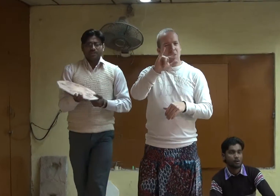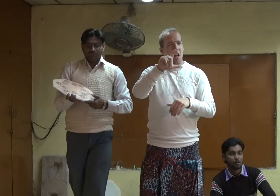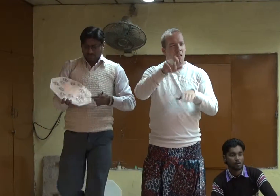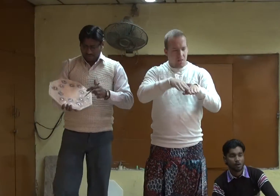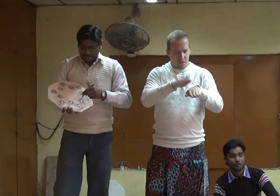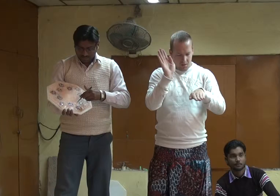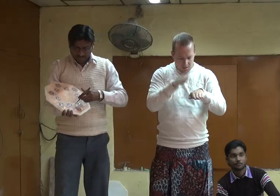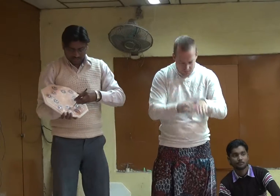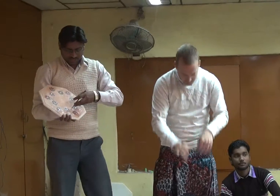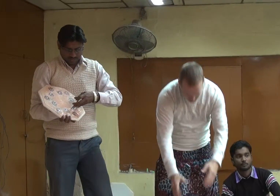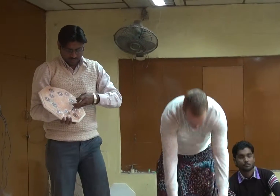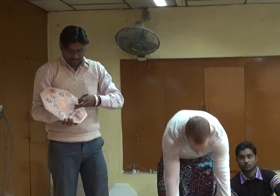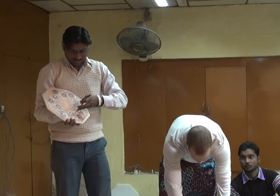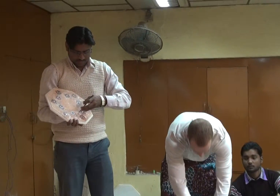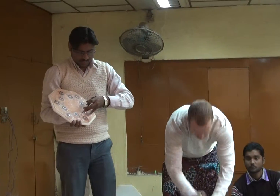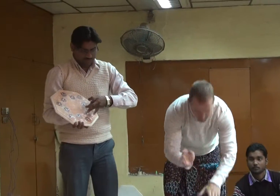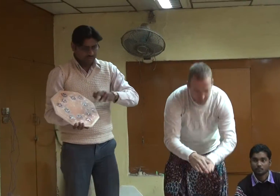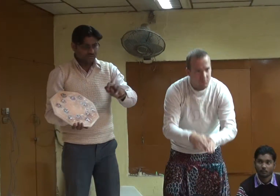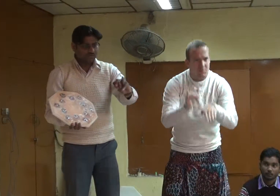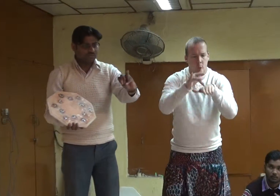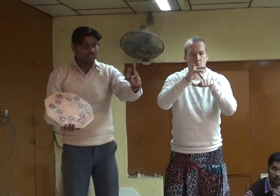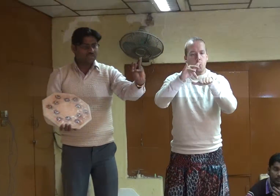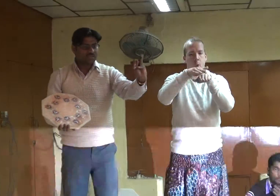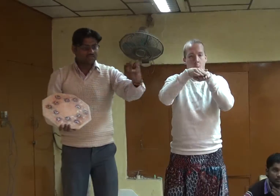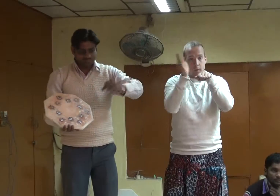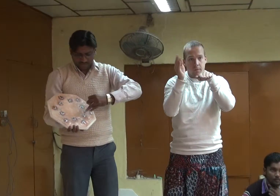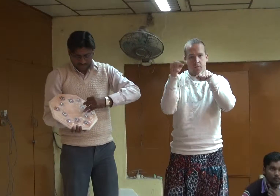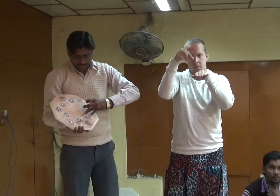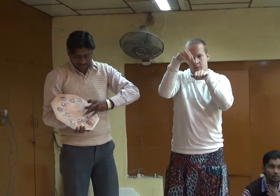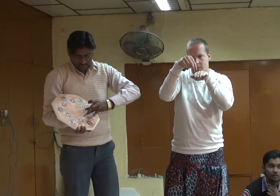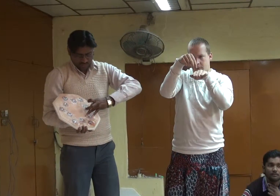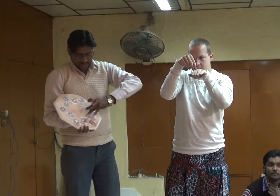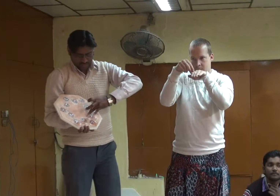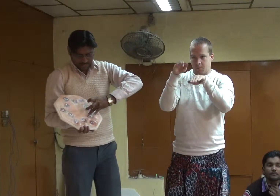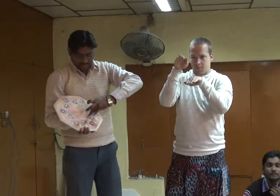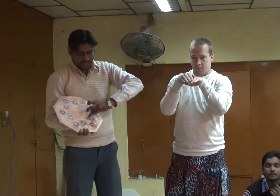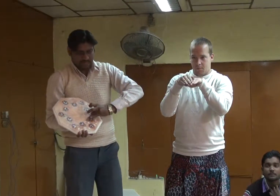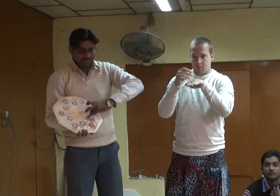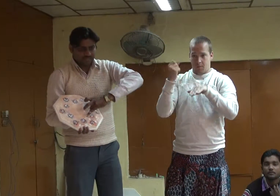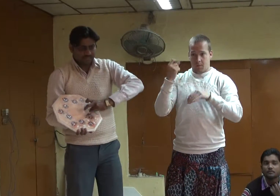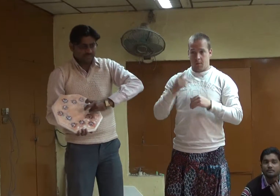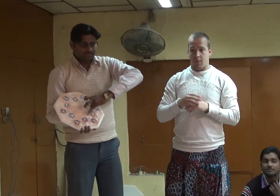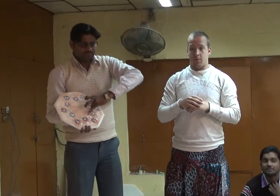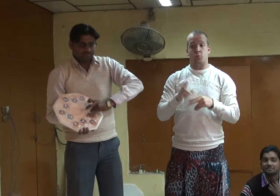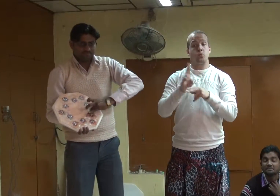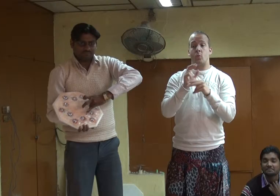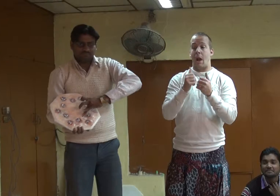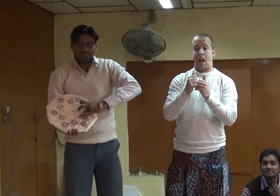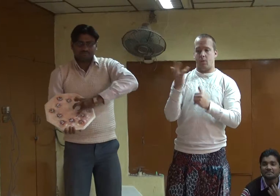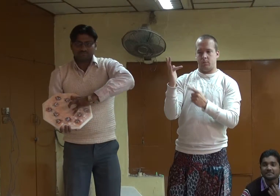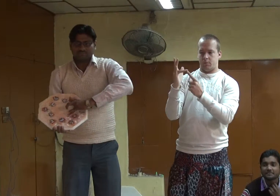With the ring finger like this. This is the ring finger, and then they work like that.